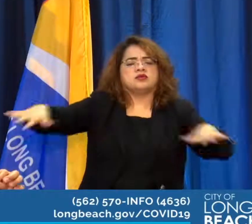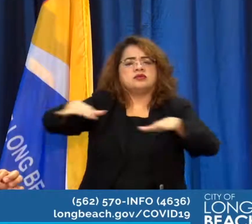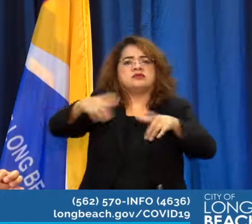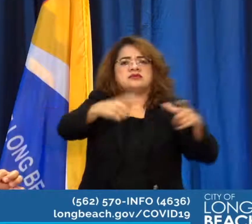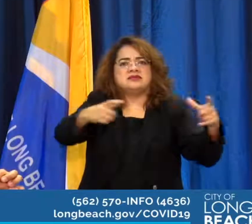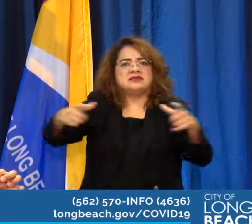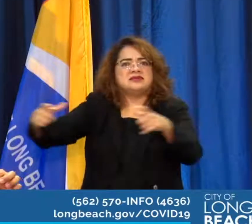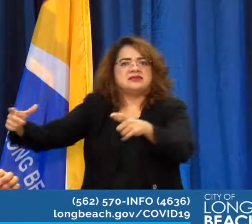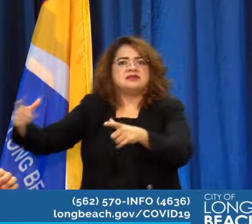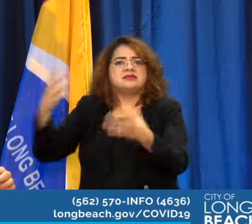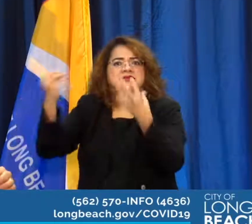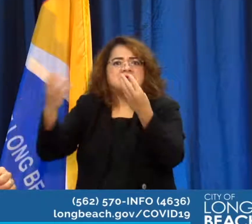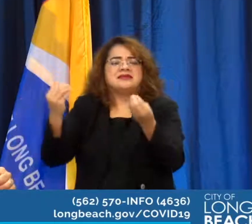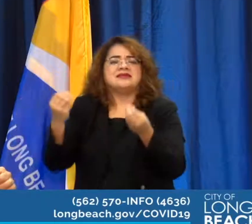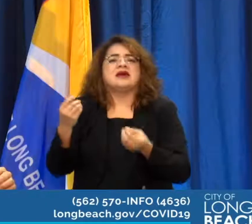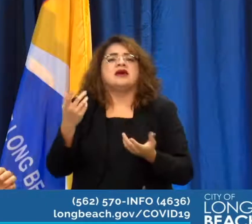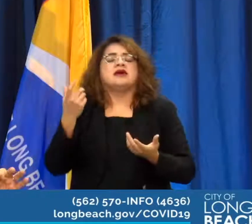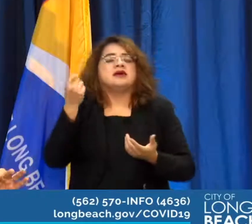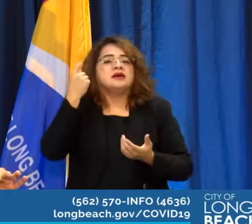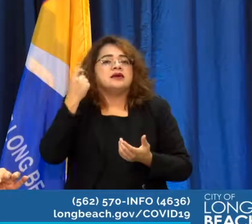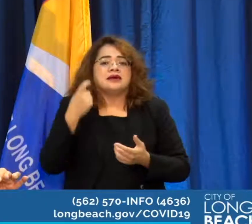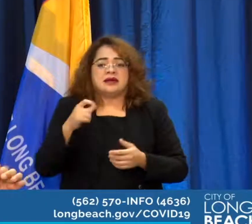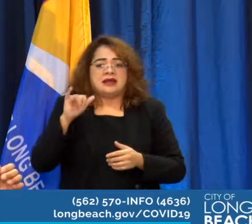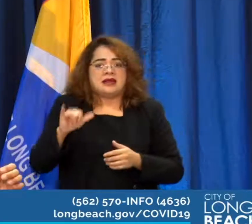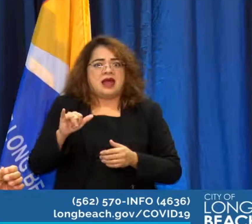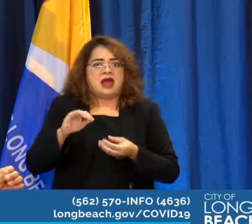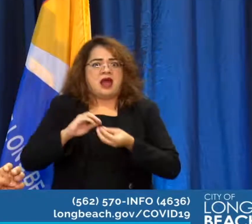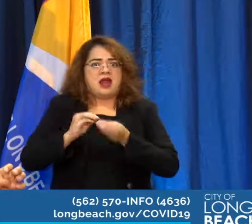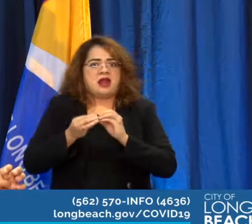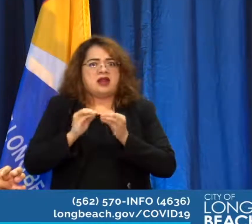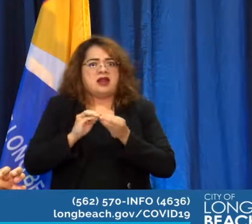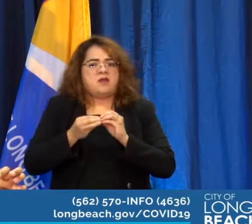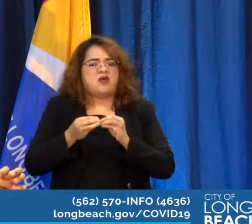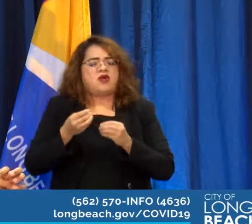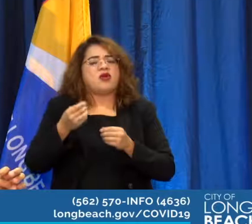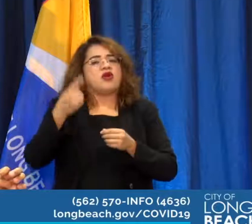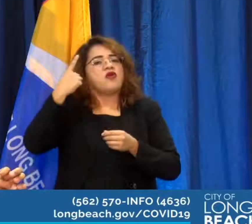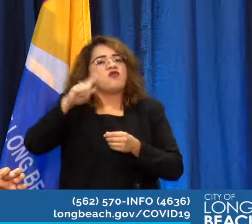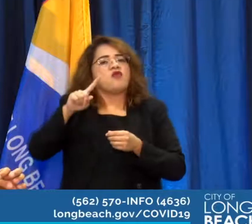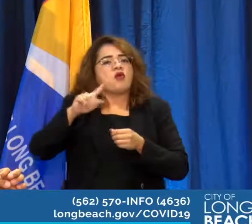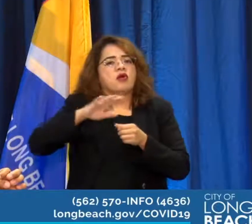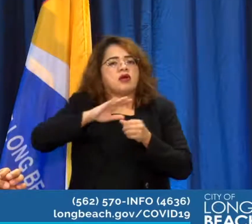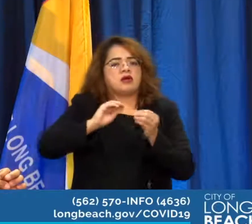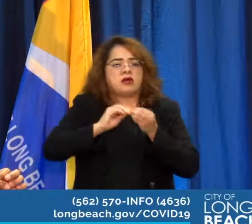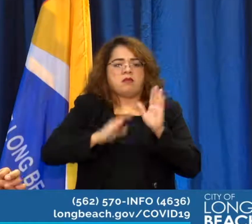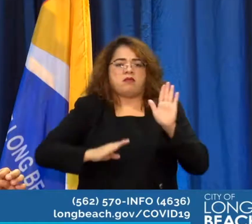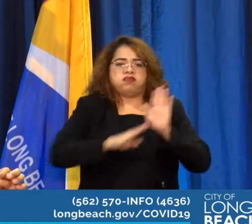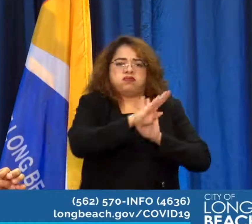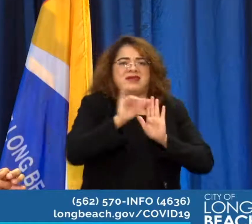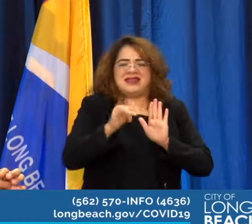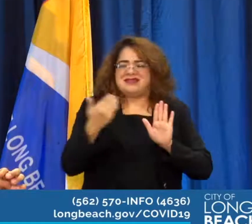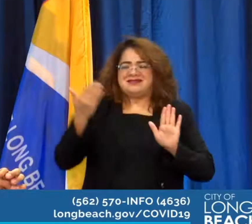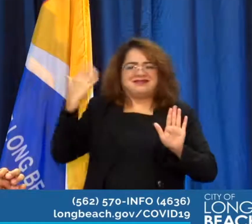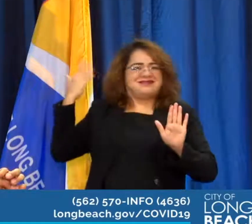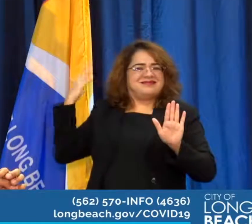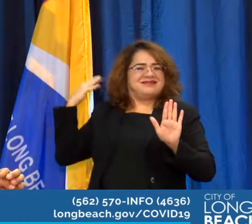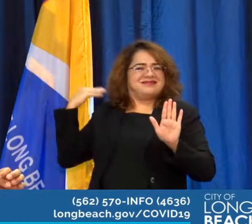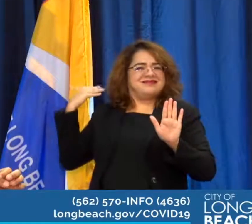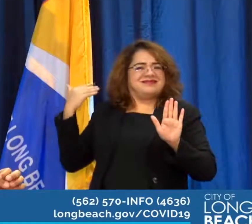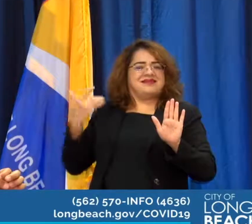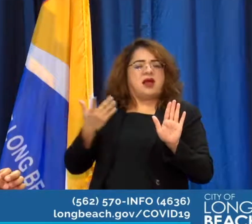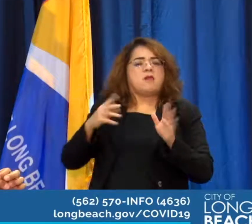in infections is more recent. Is there any data that suggests that outdoor dining plays a significant role in the spread at the